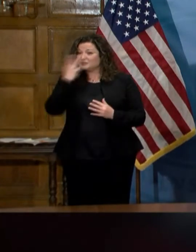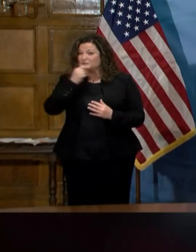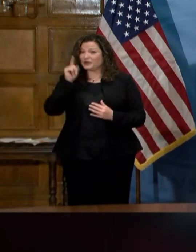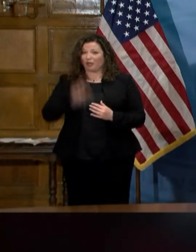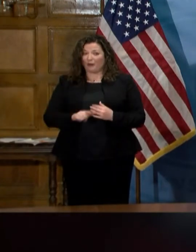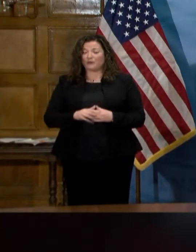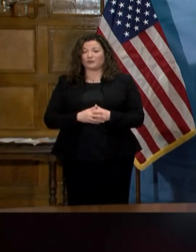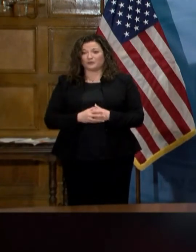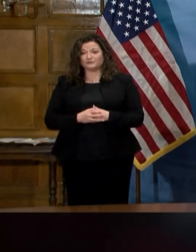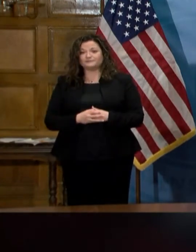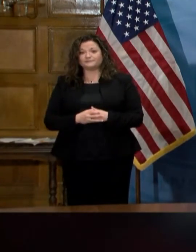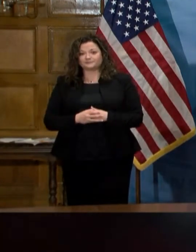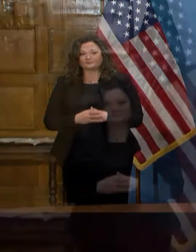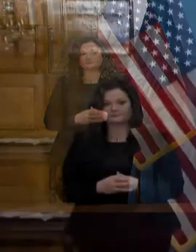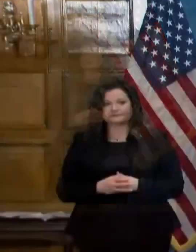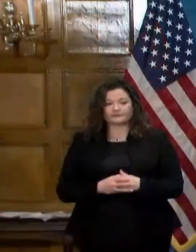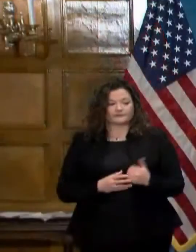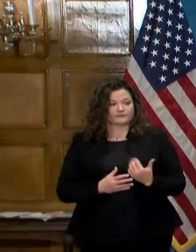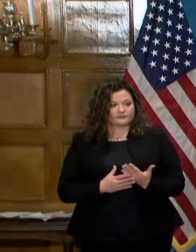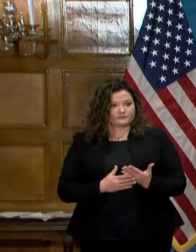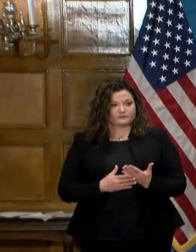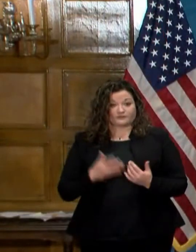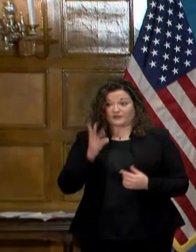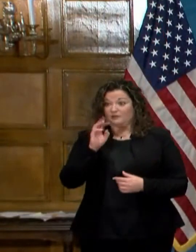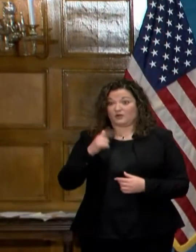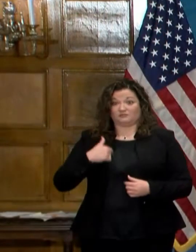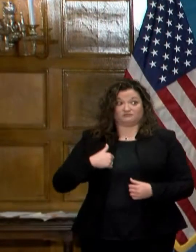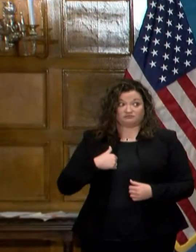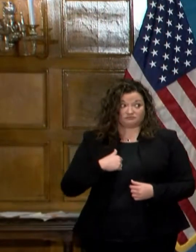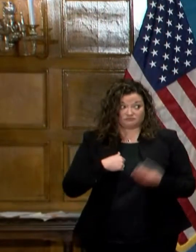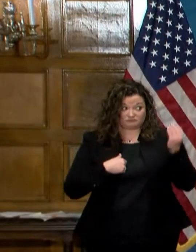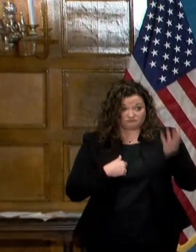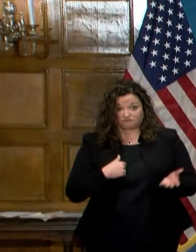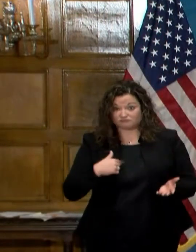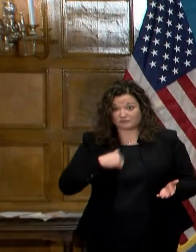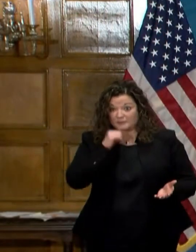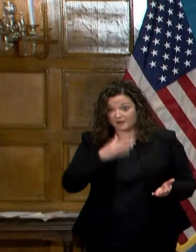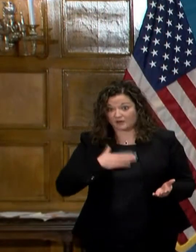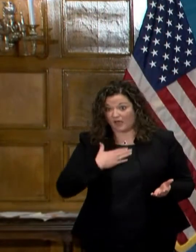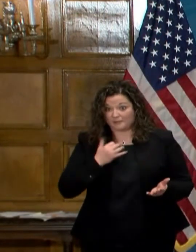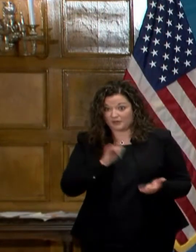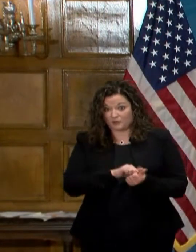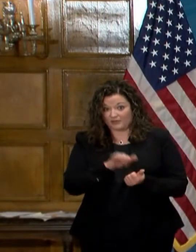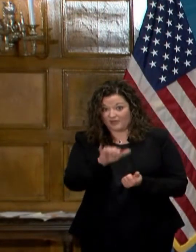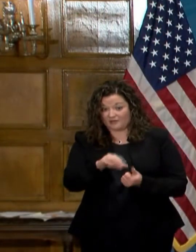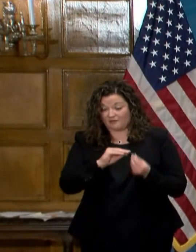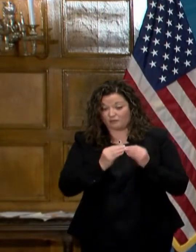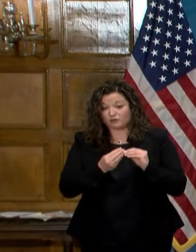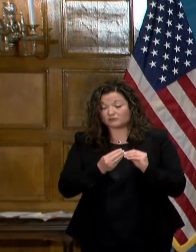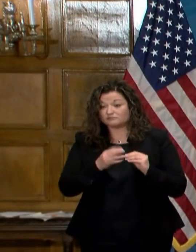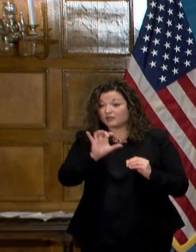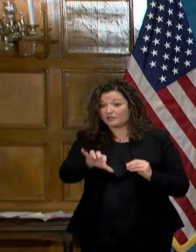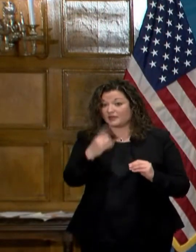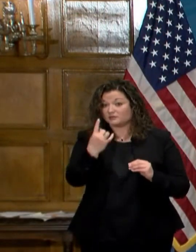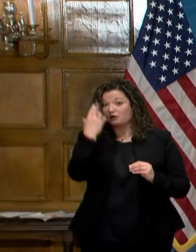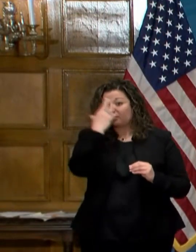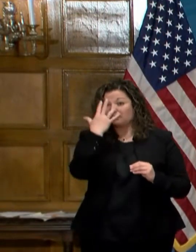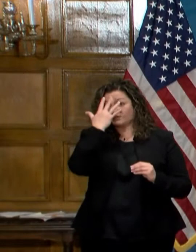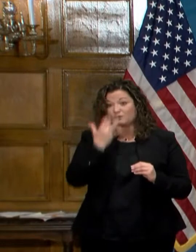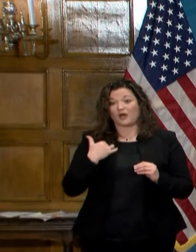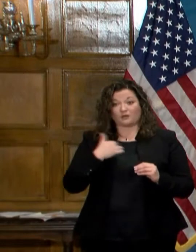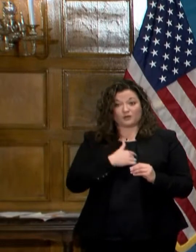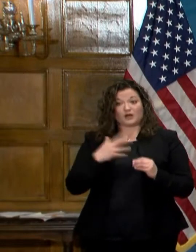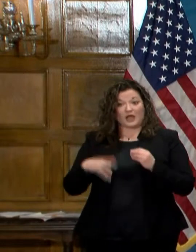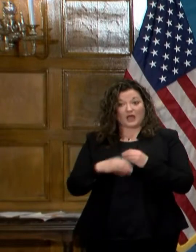number? Well, I'm not happy with it. And that's one of the reasons we're moving into the first